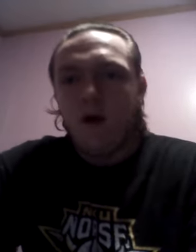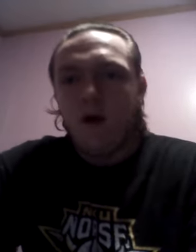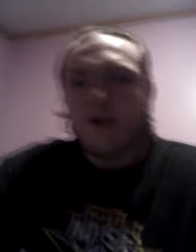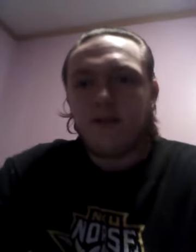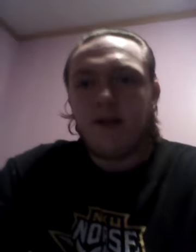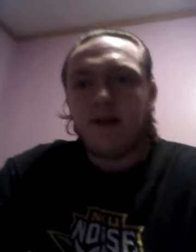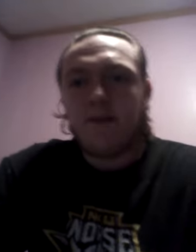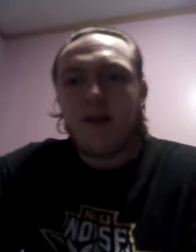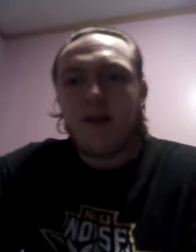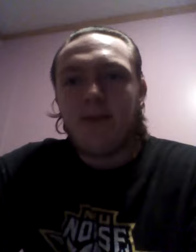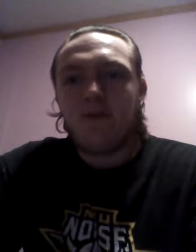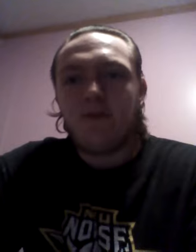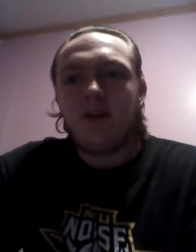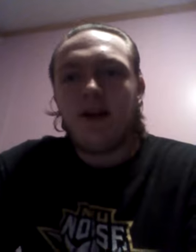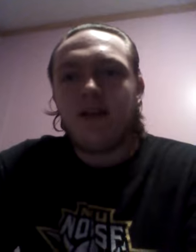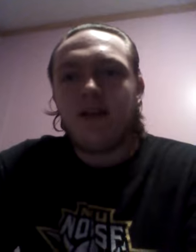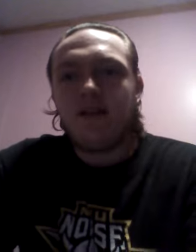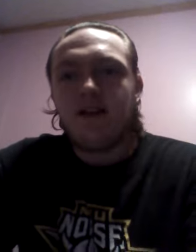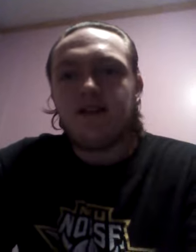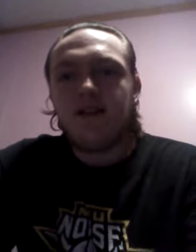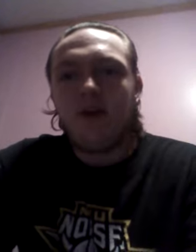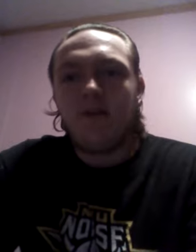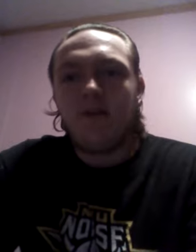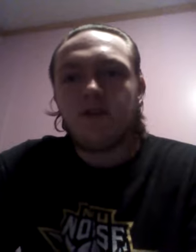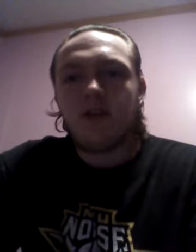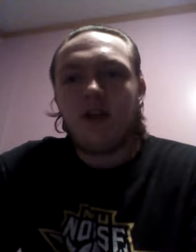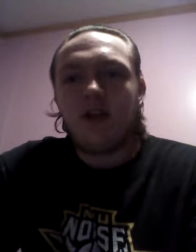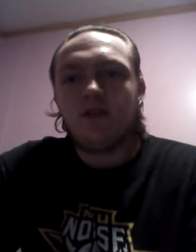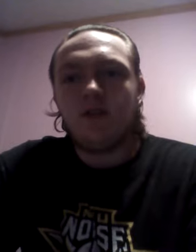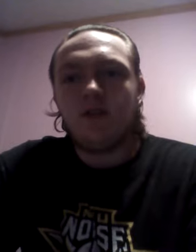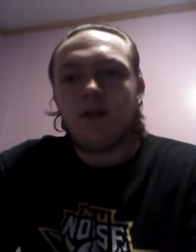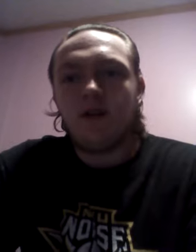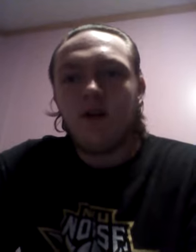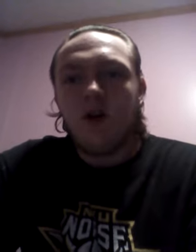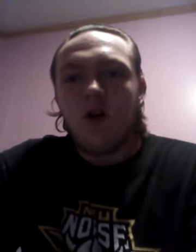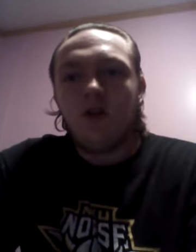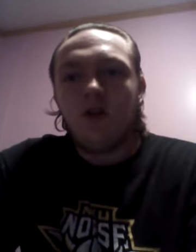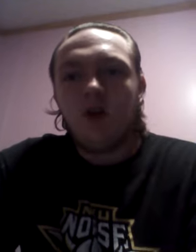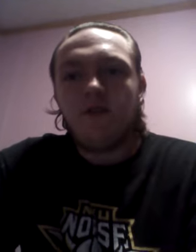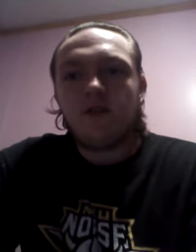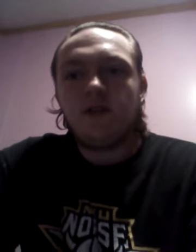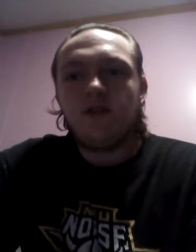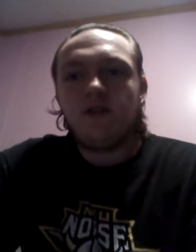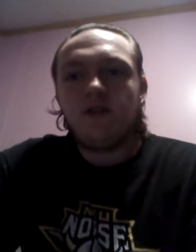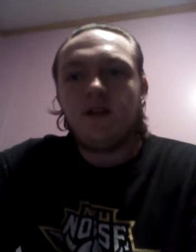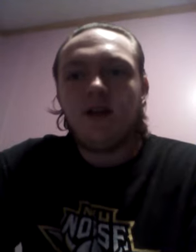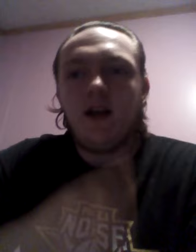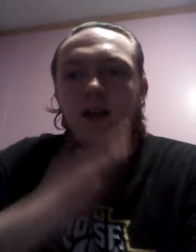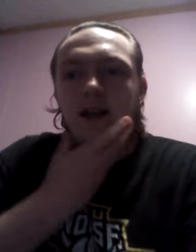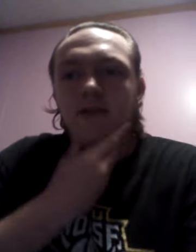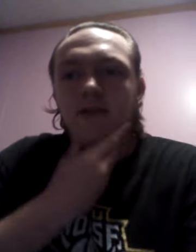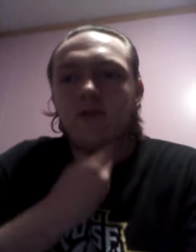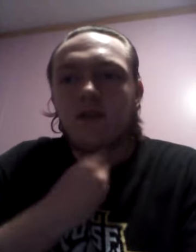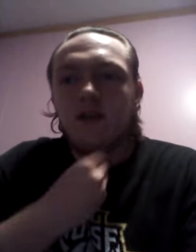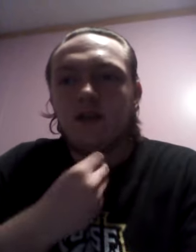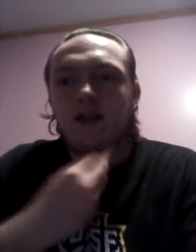Okay, so we've got coming up on April 29th is COL versus Arizona, Oklahoma versus Houston, LA versus